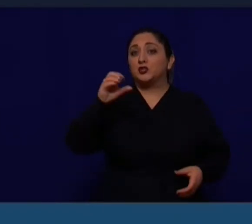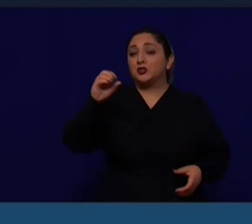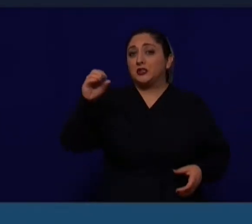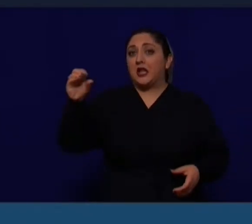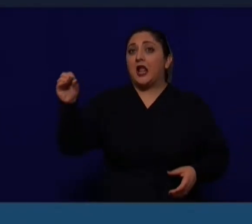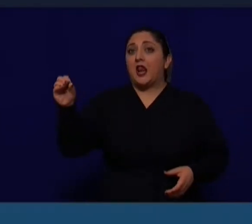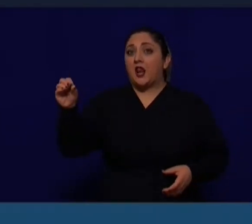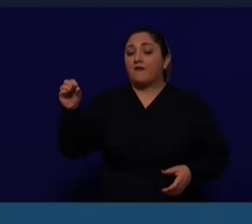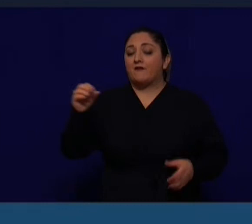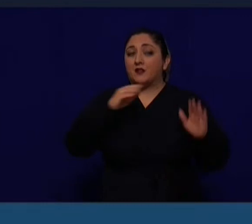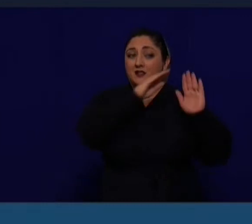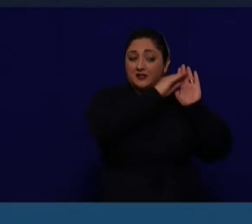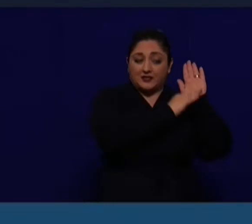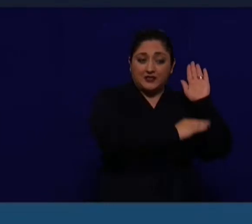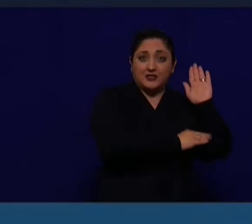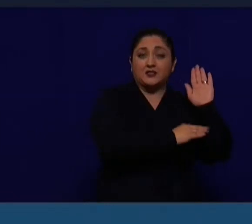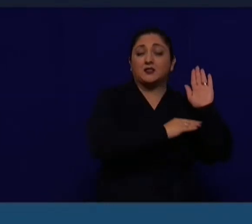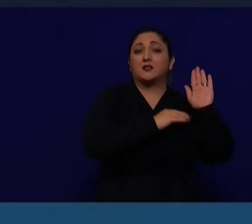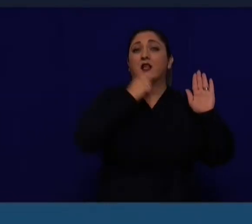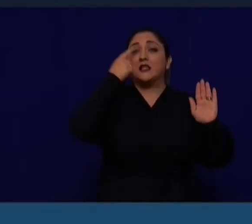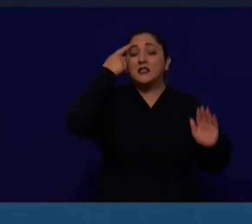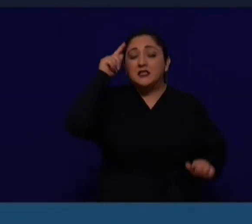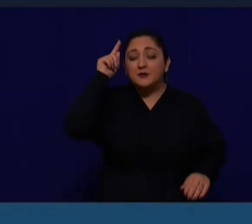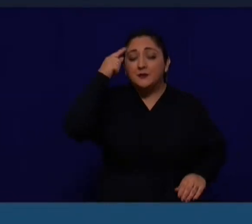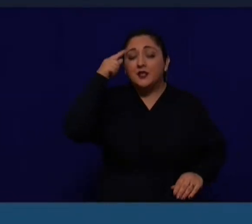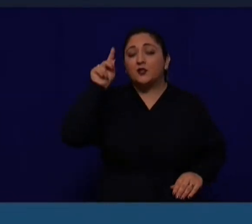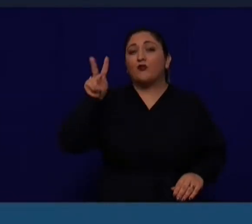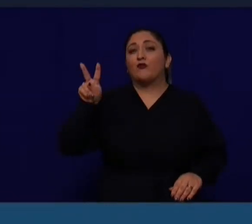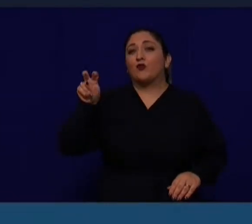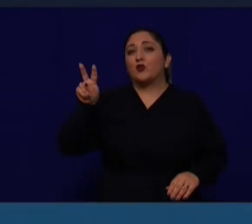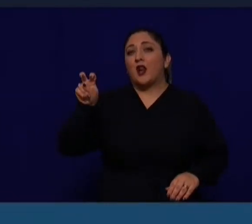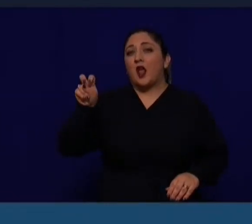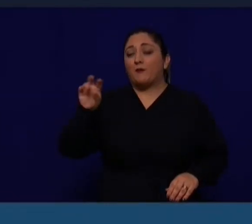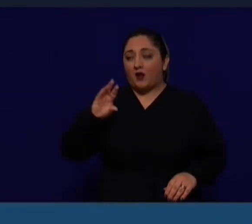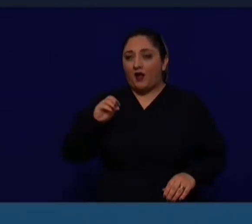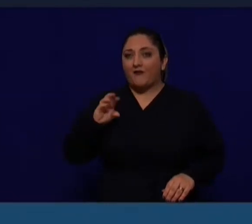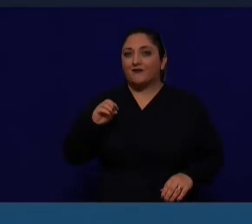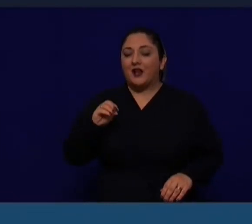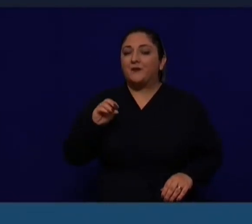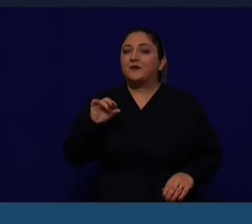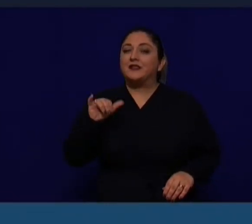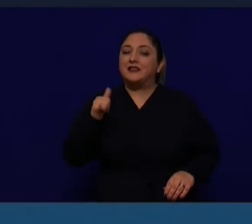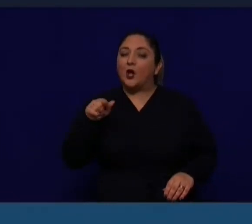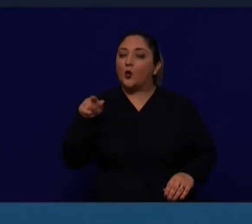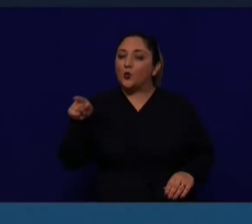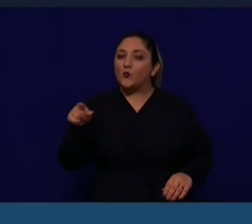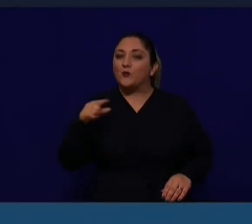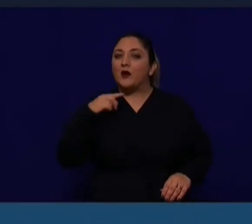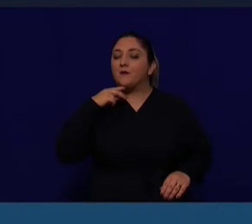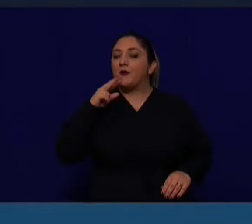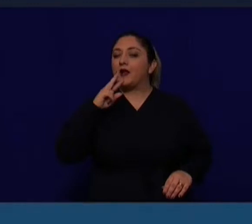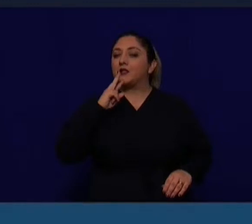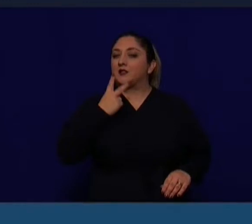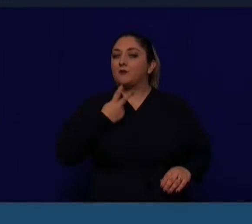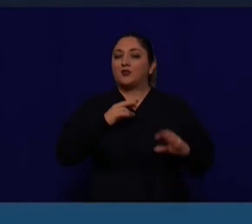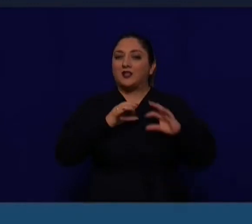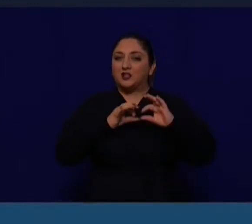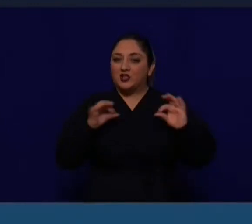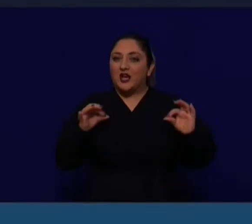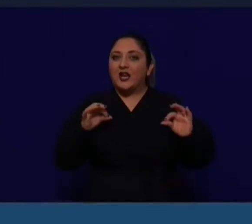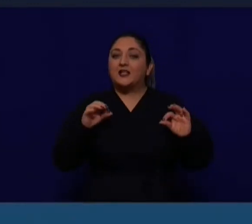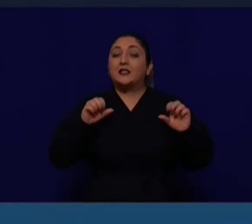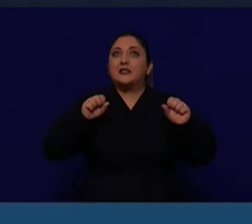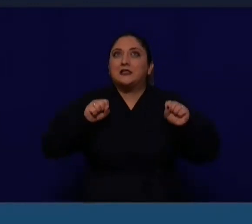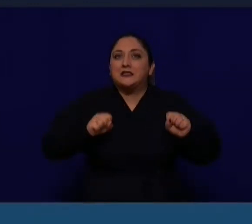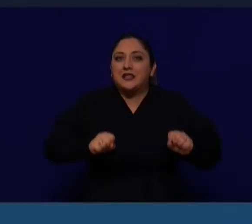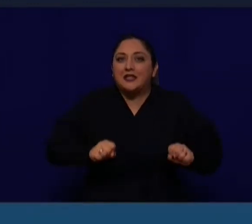tagħhom għalhekk appellajna aħna lin-nies li min għadu ma rċivix ikun jista' jċemplinna biex min għadu ma rċivix ikun jista' jistenna ftit